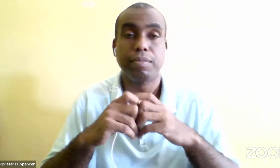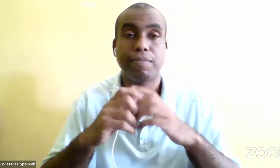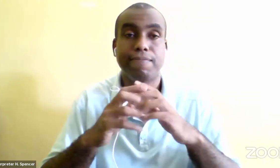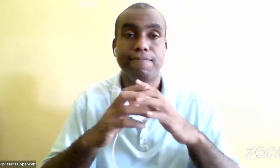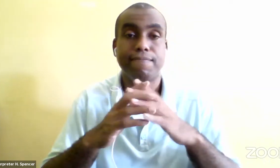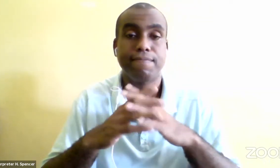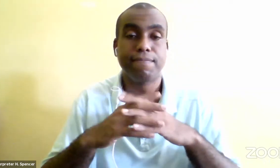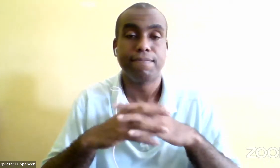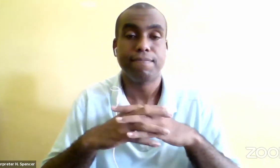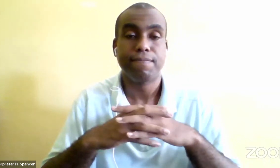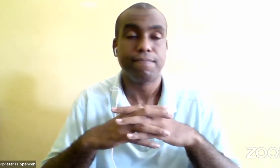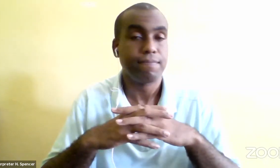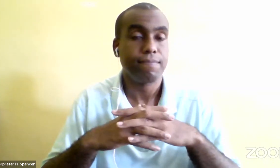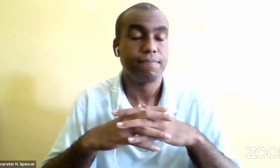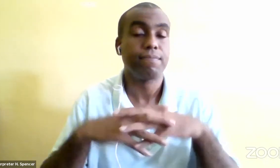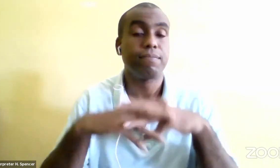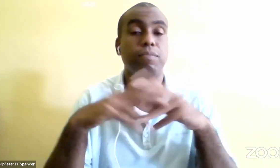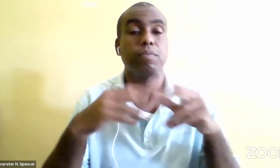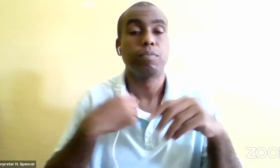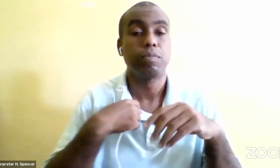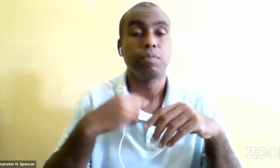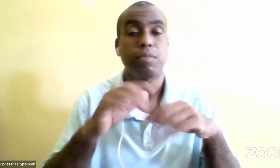So I can.